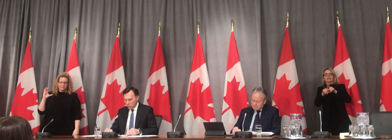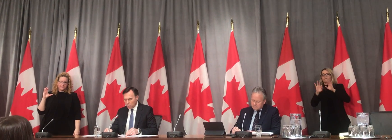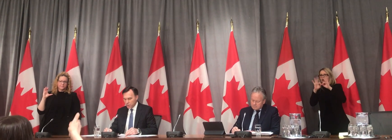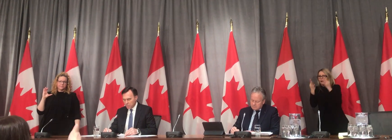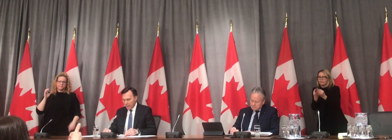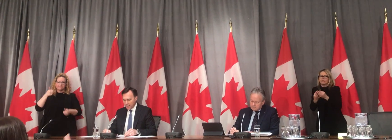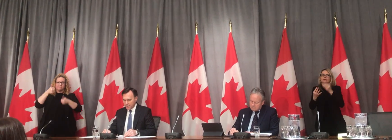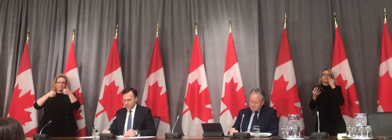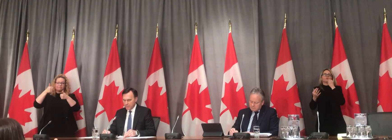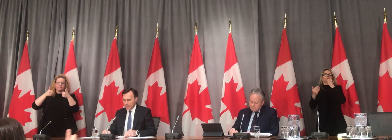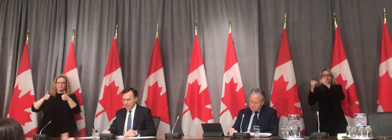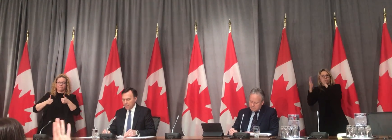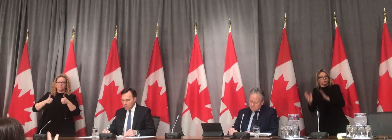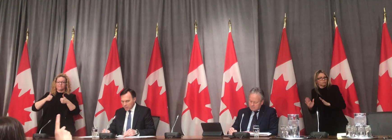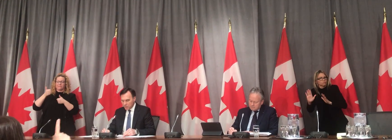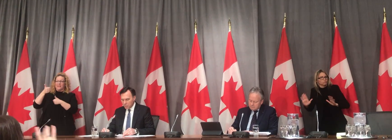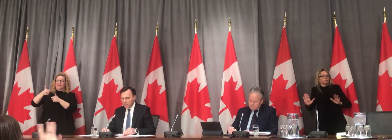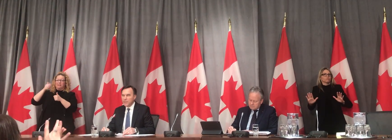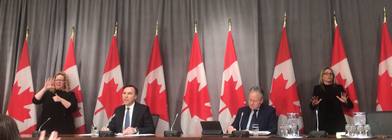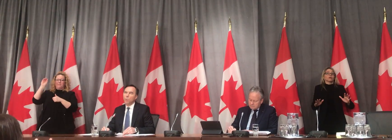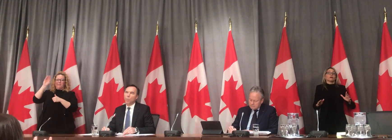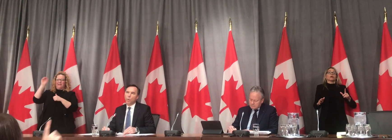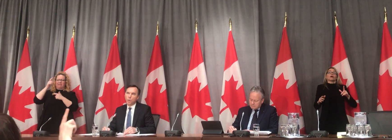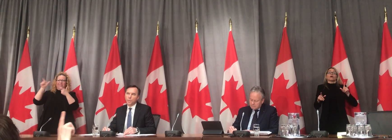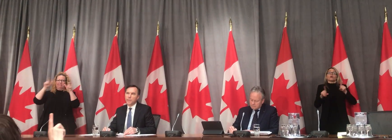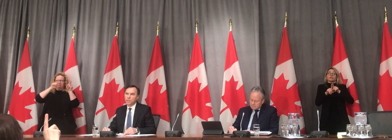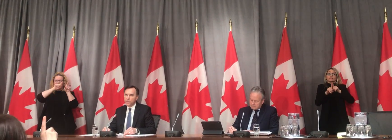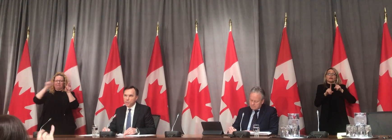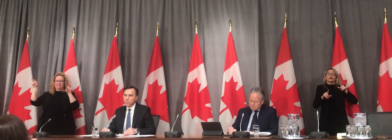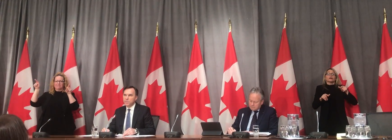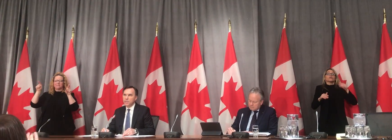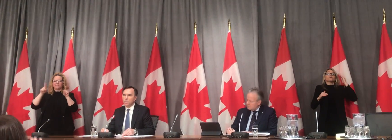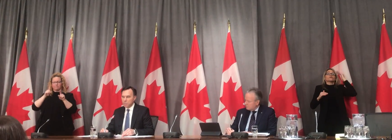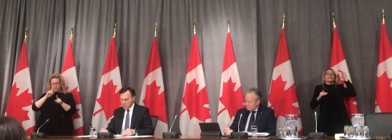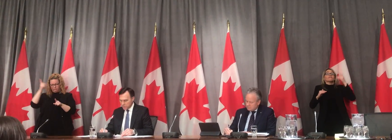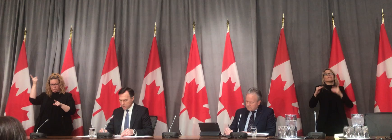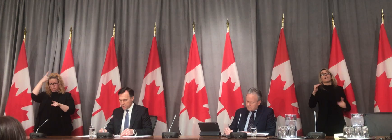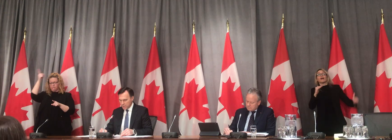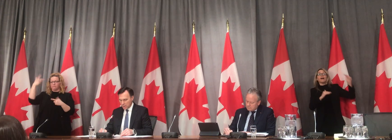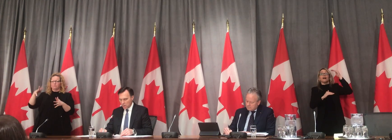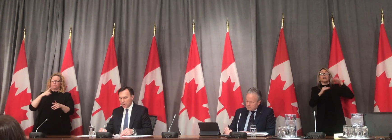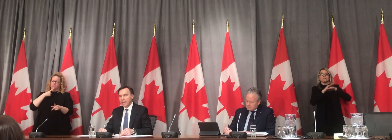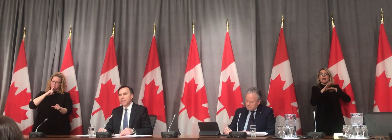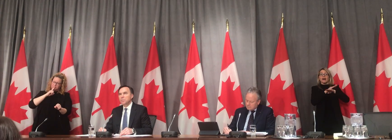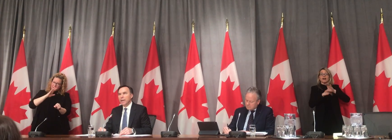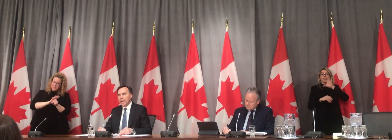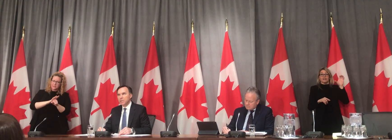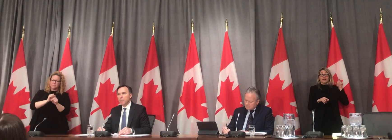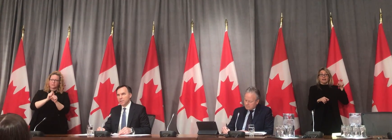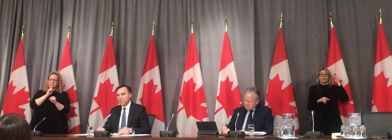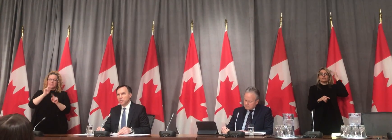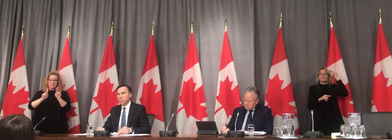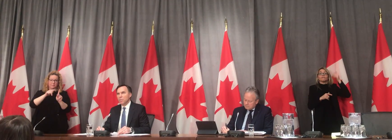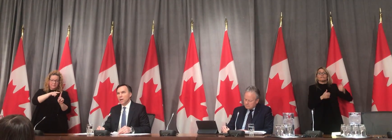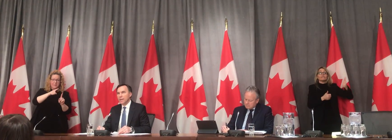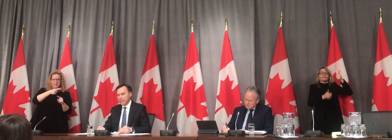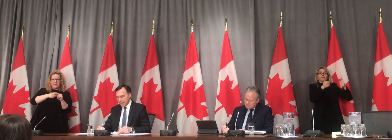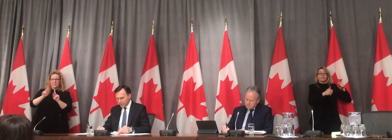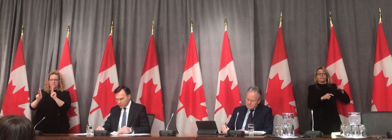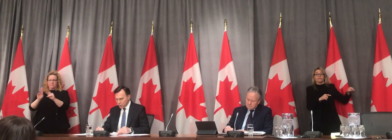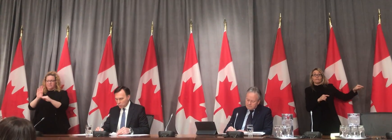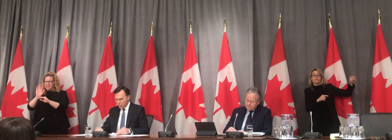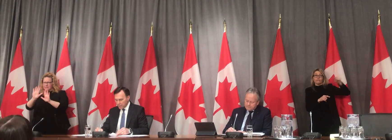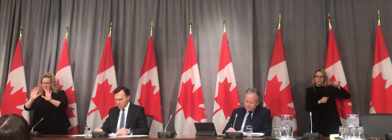Canada's largest banks, and they've committed to me that they will work with individuals and businesses on a case-by-case basis to